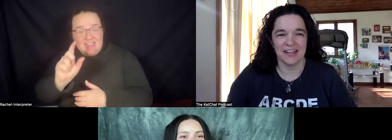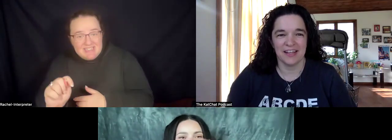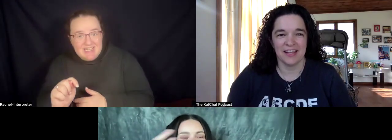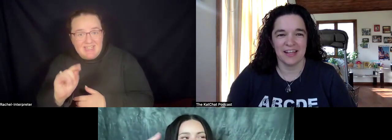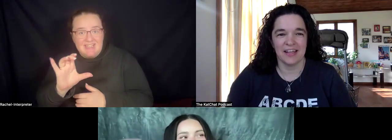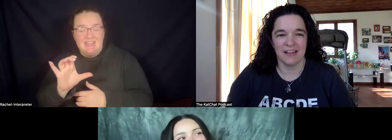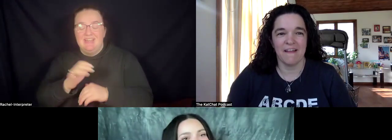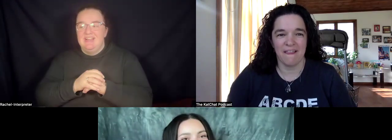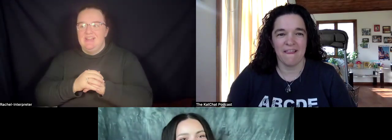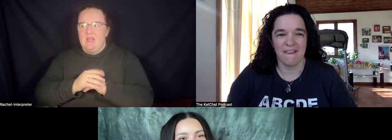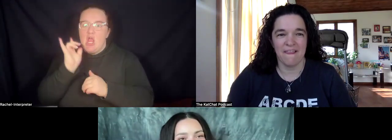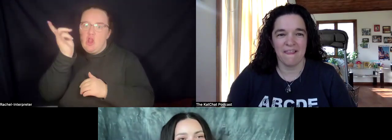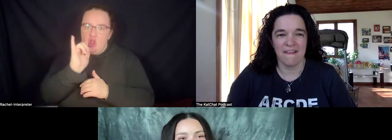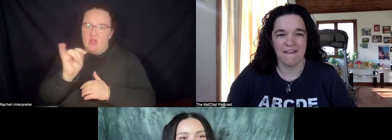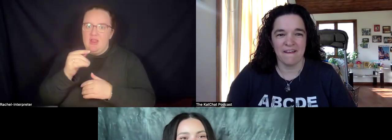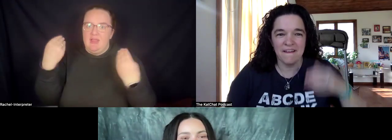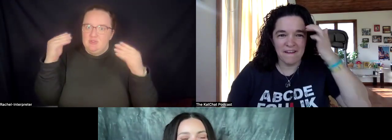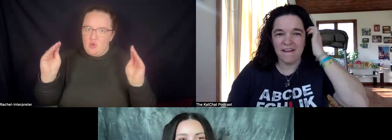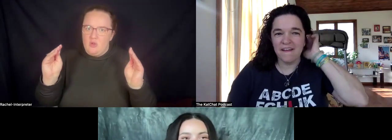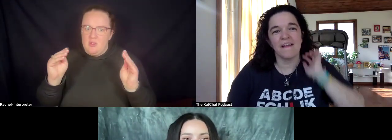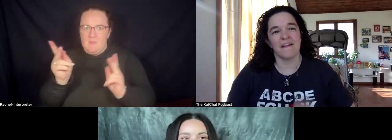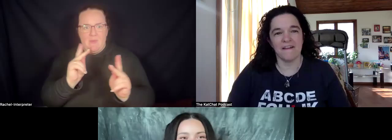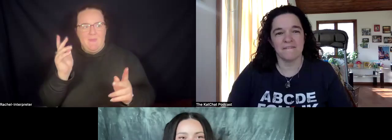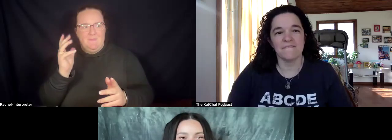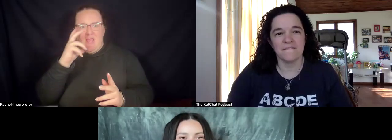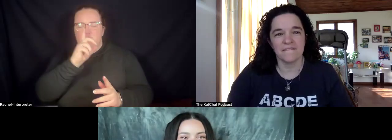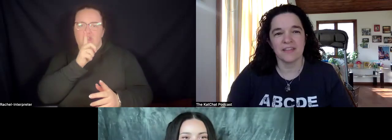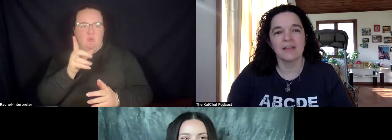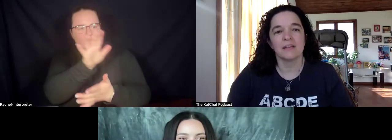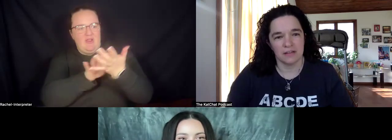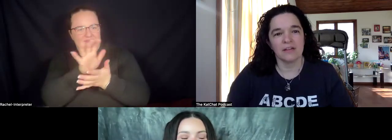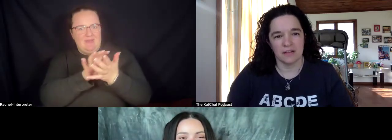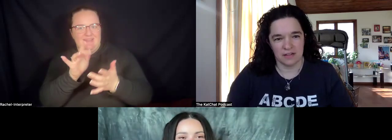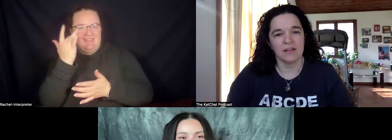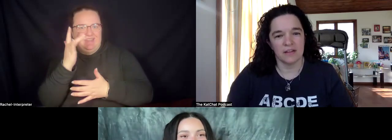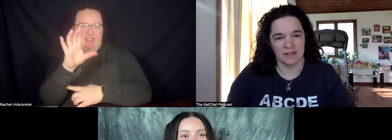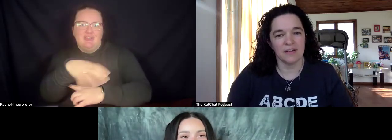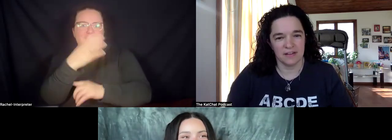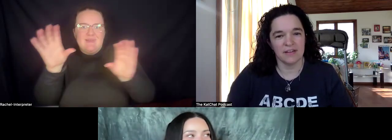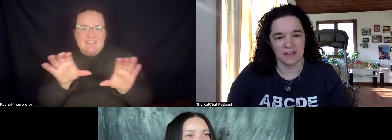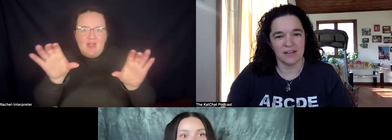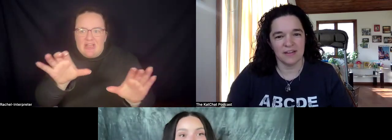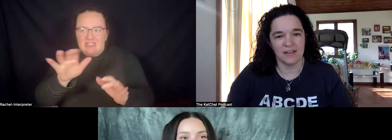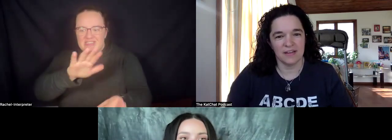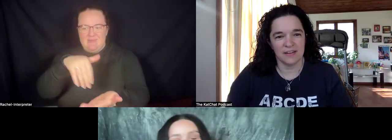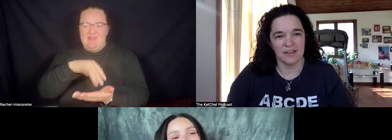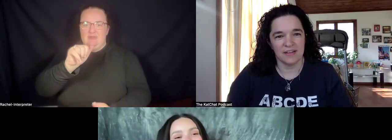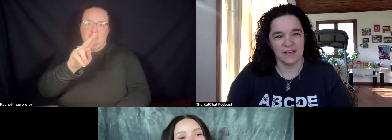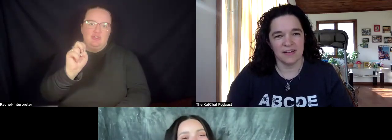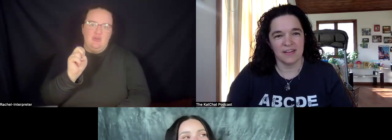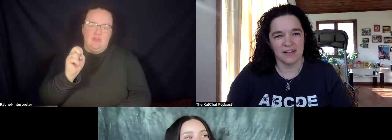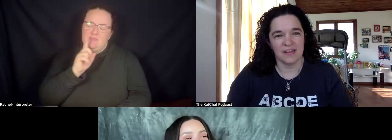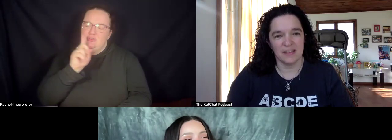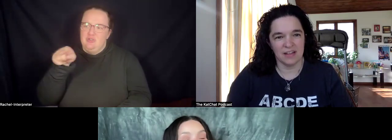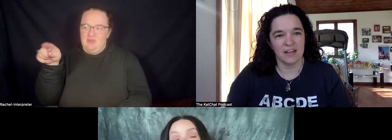outside. I mean, they must have been very confused, the Ottawa residents, because it's got Christmas decorations and it was the middle of June.